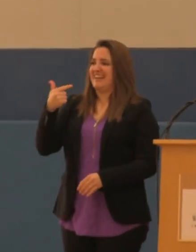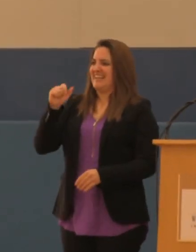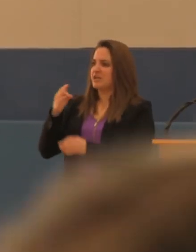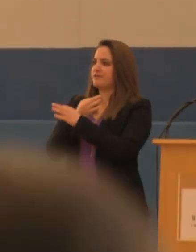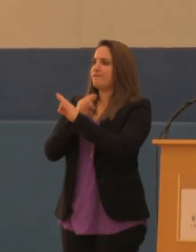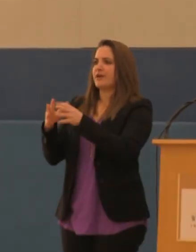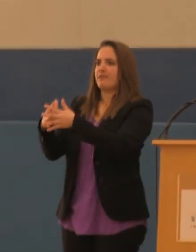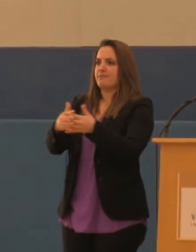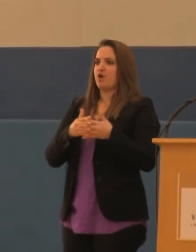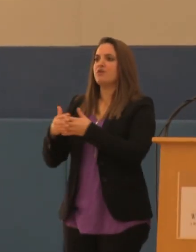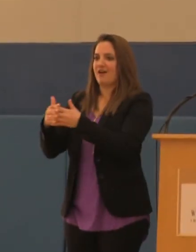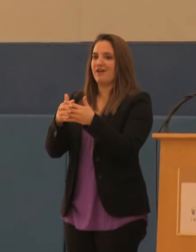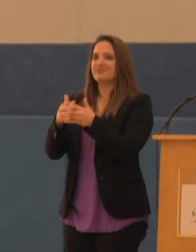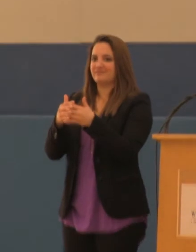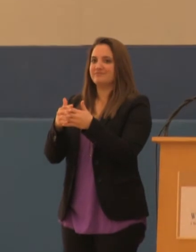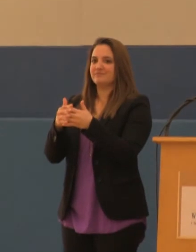Free America.